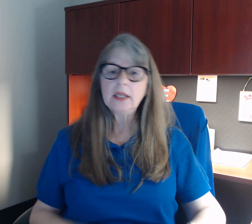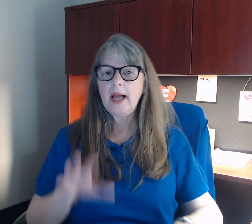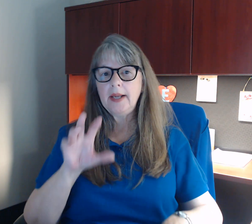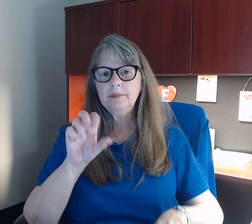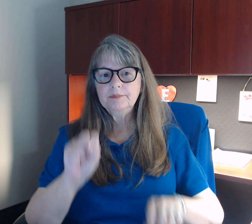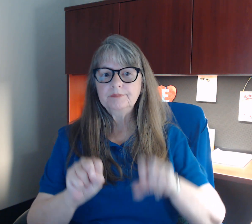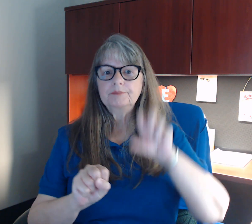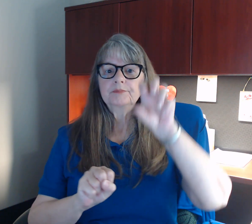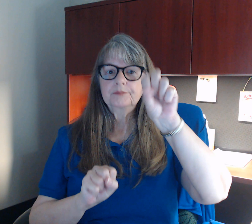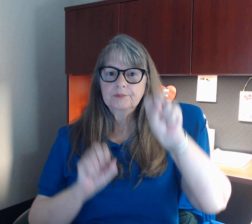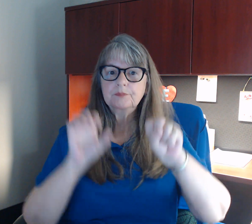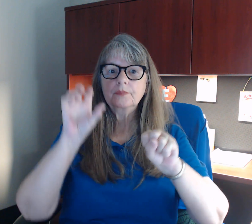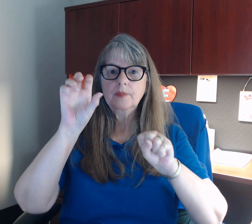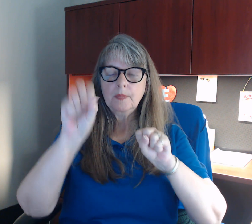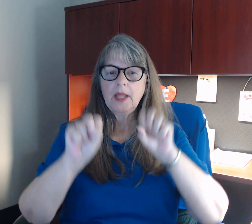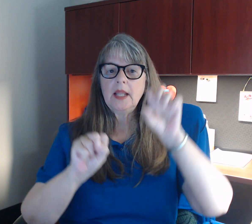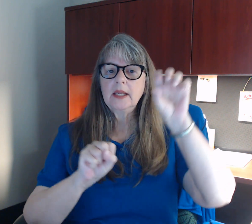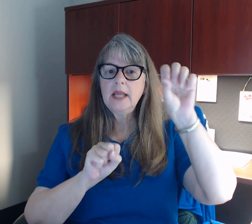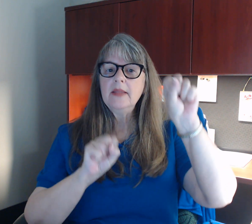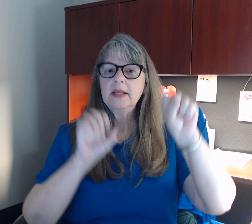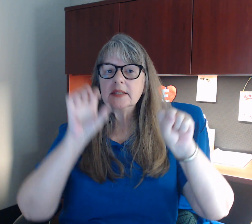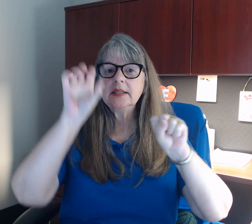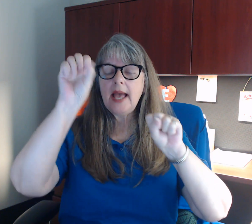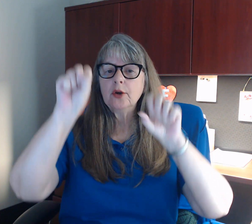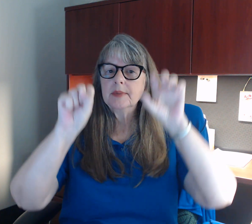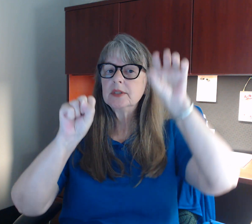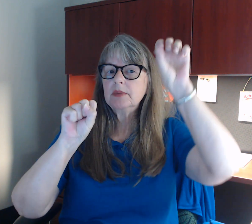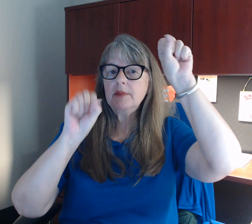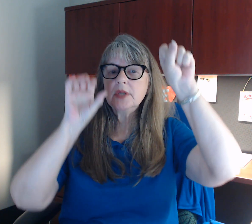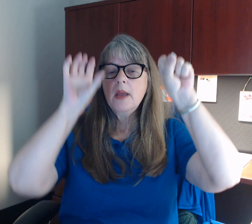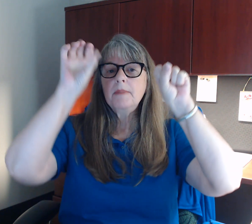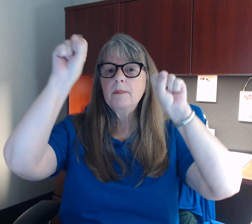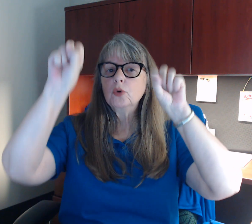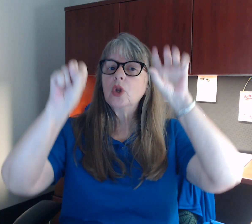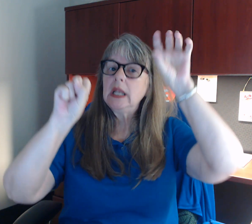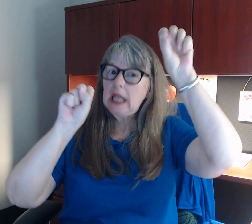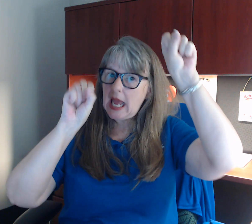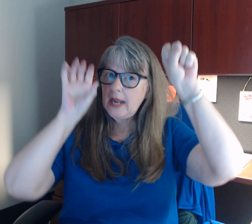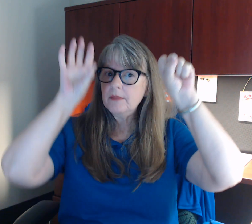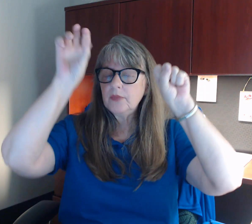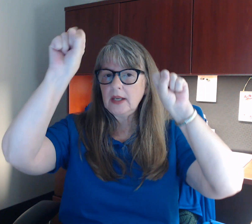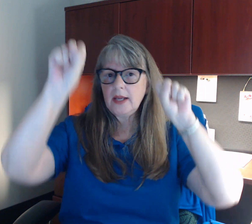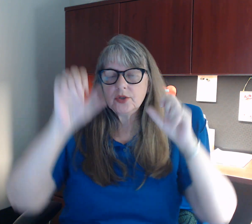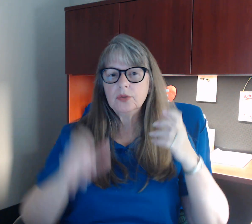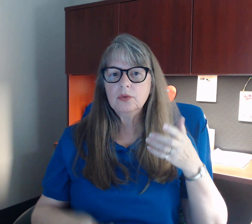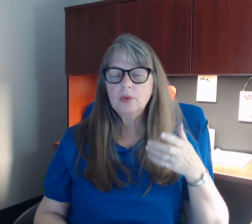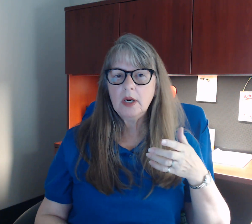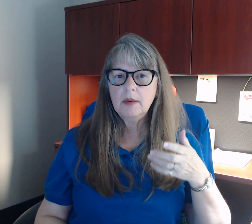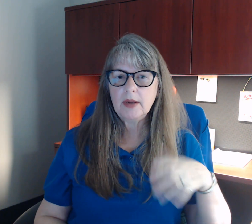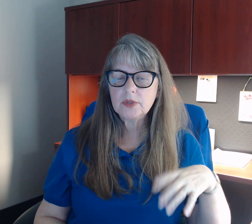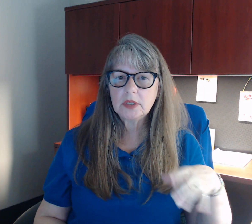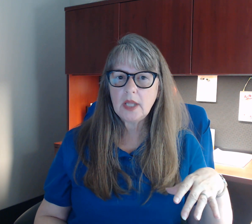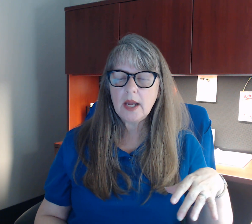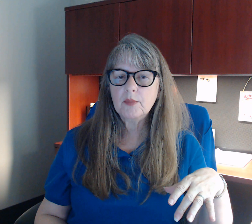climb, and that's a ladder. But sometimes people climb. They like to mountain climb, or